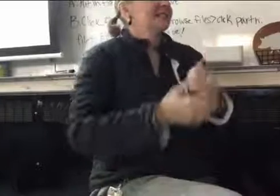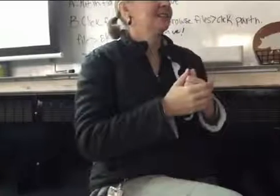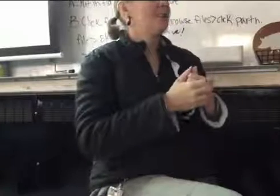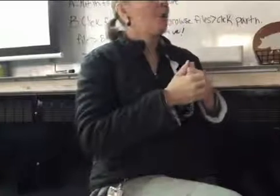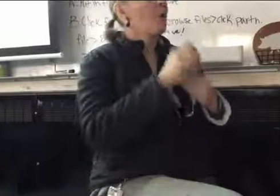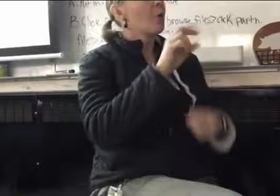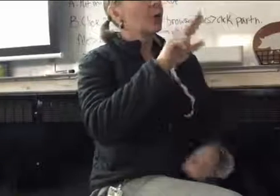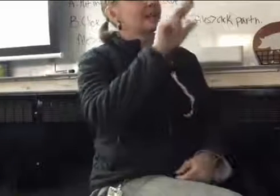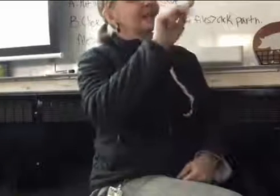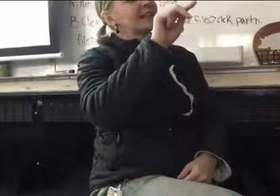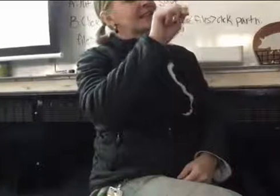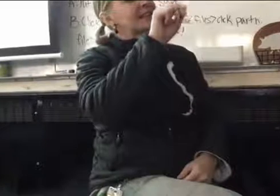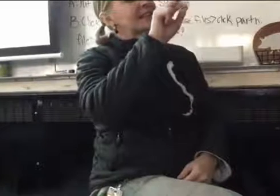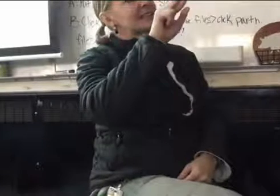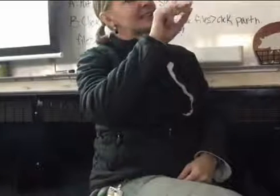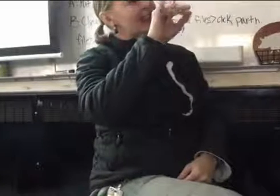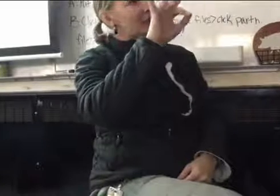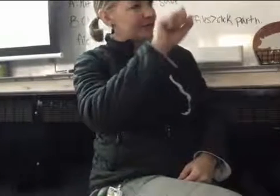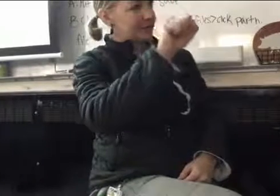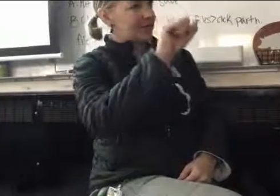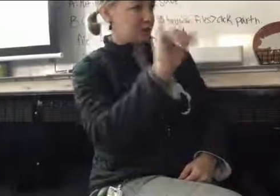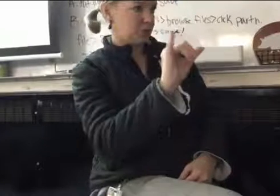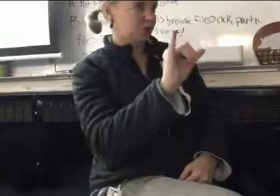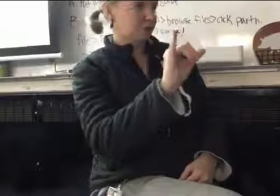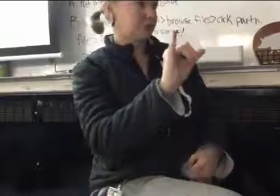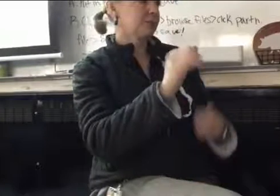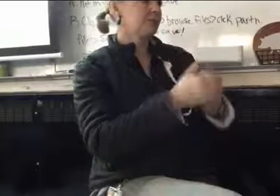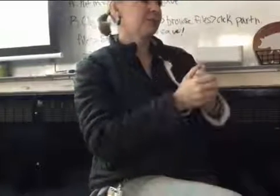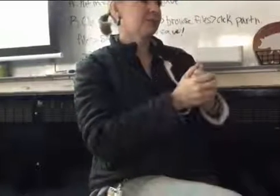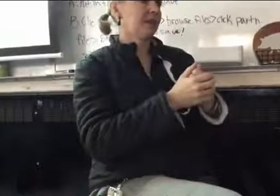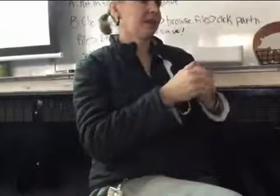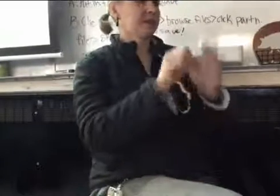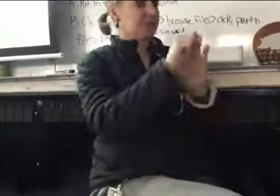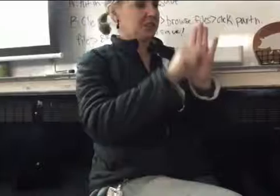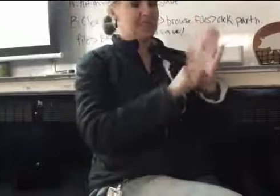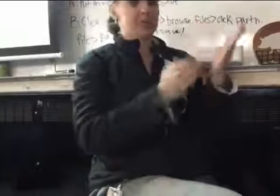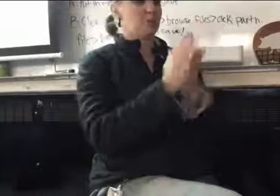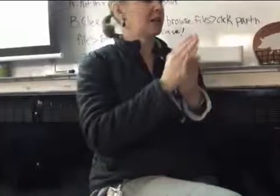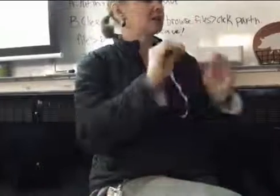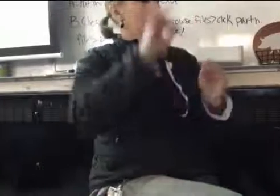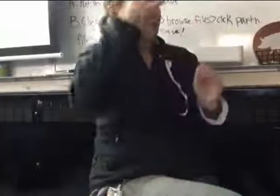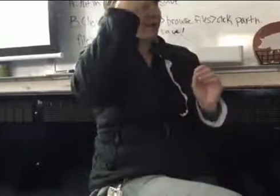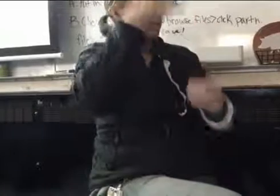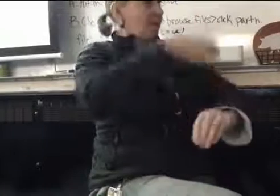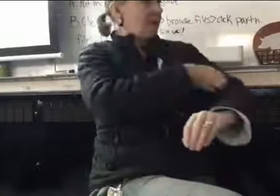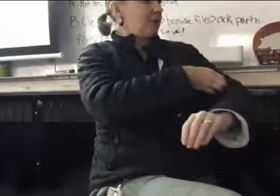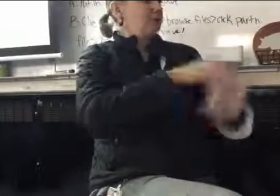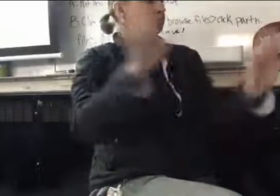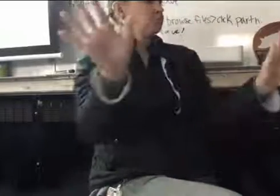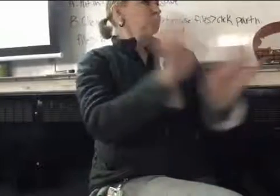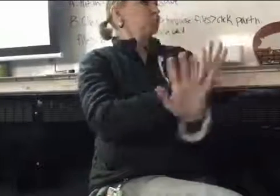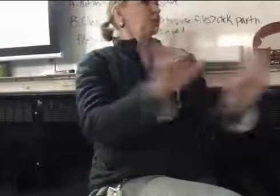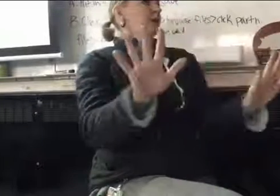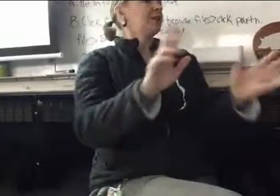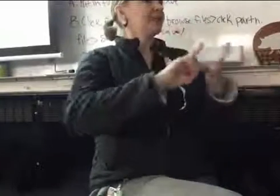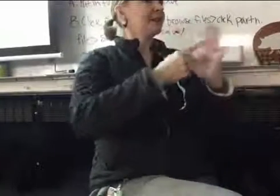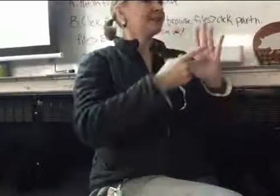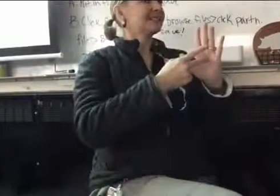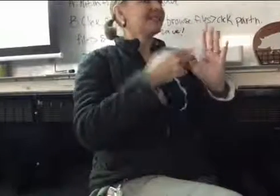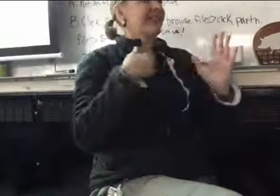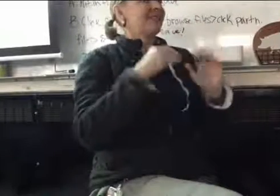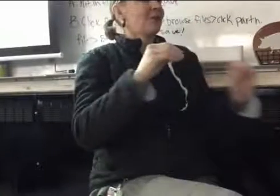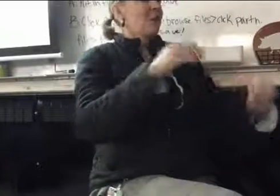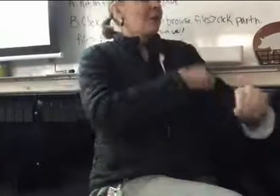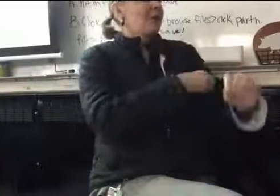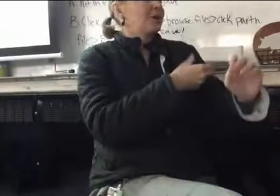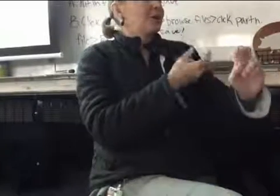tariffs, very Articles of Confederation-y, very much states' rights, no federal power of a central government. And so they had no power to pay